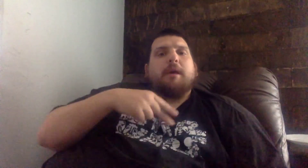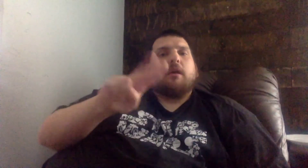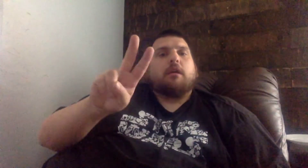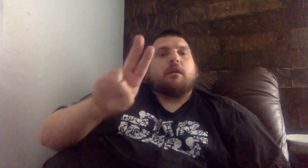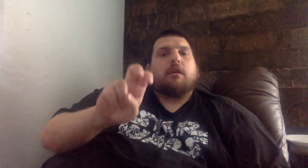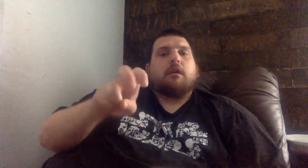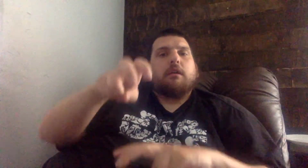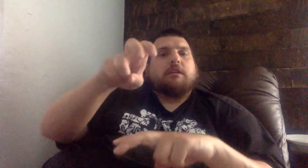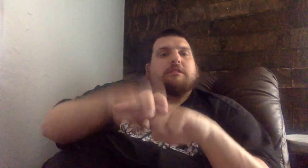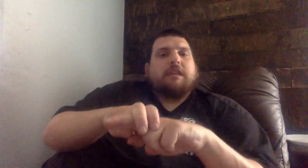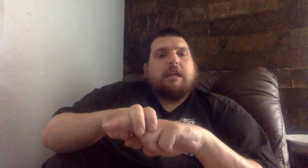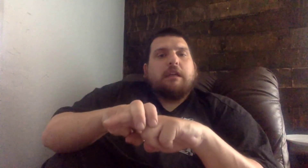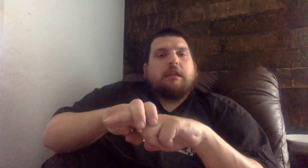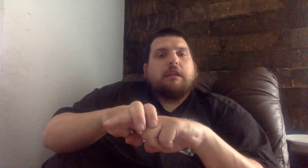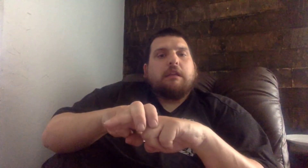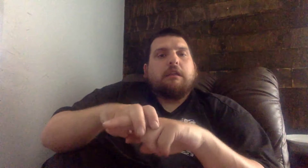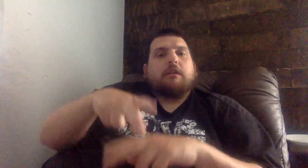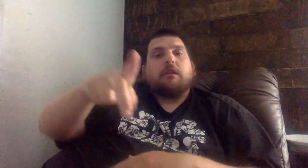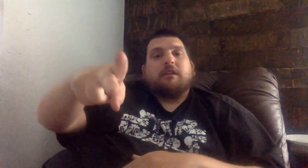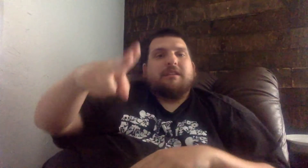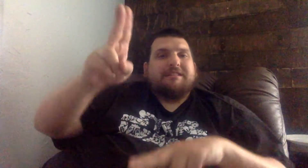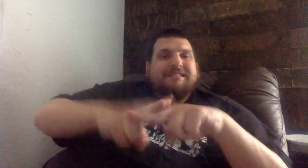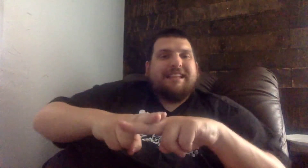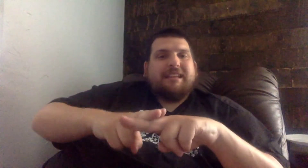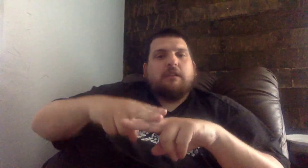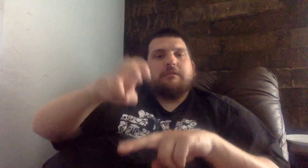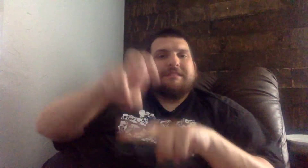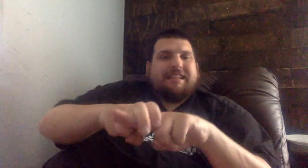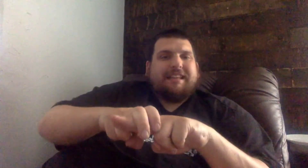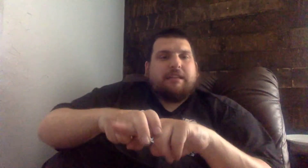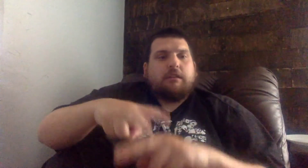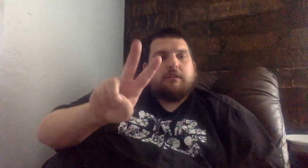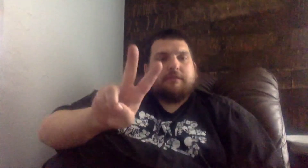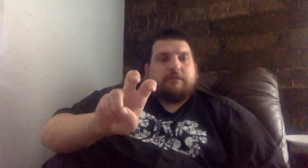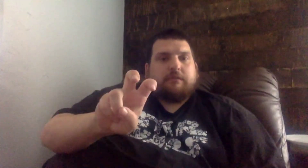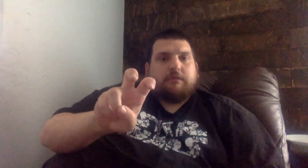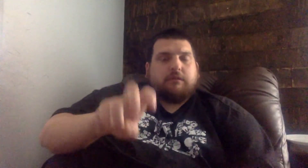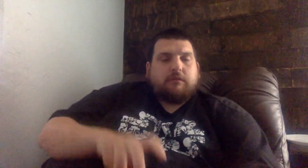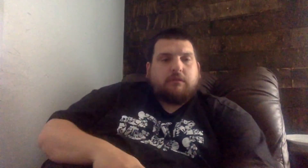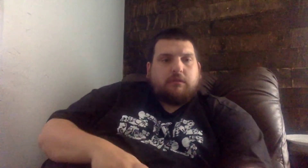Chair is with a bent V. So you sit on a chair.